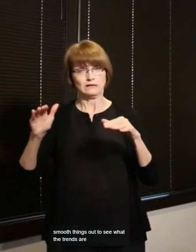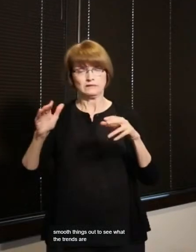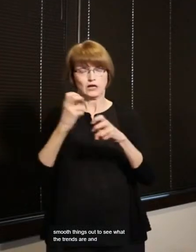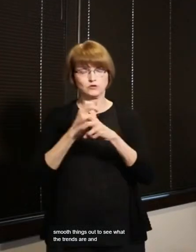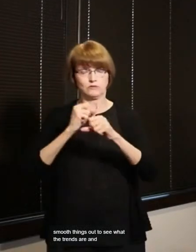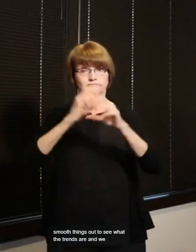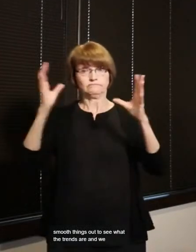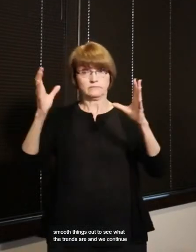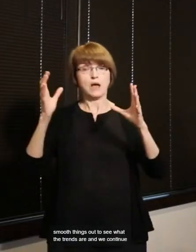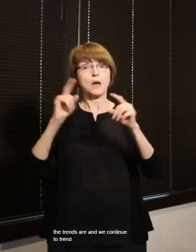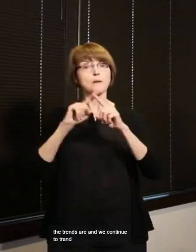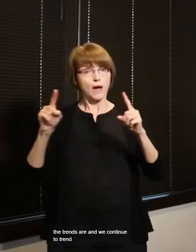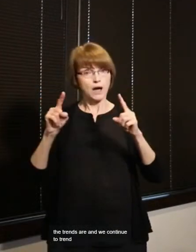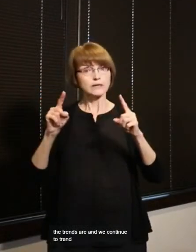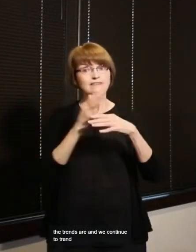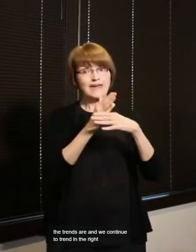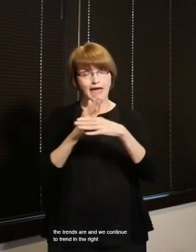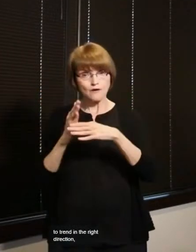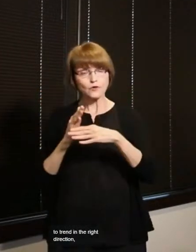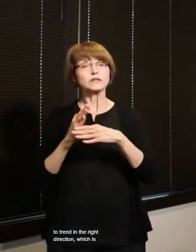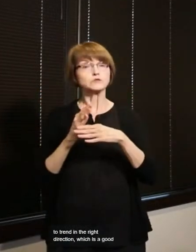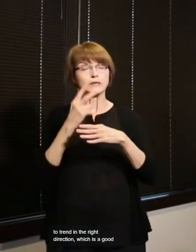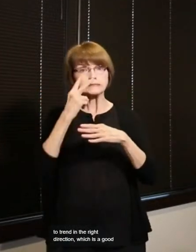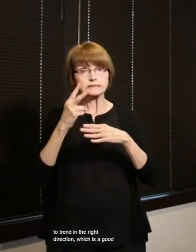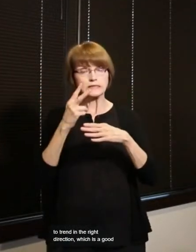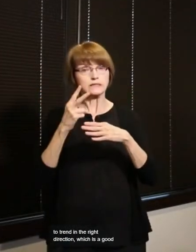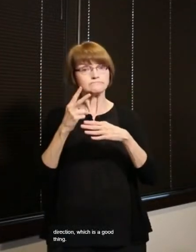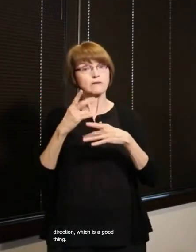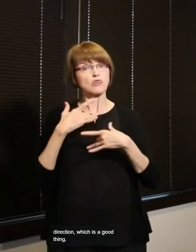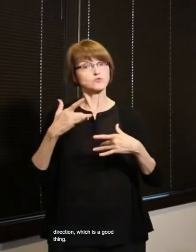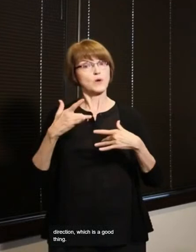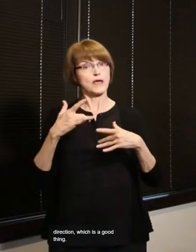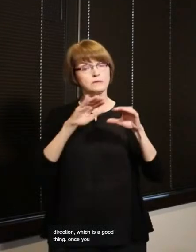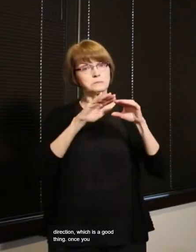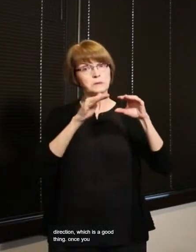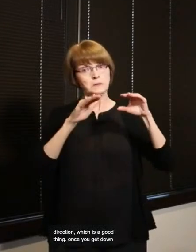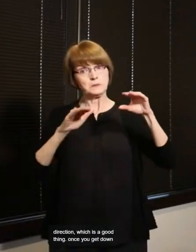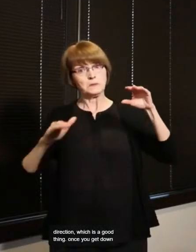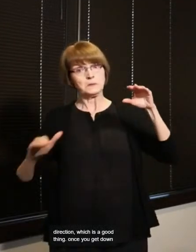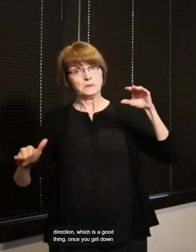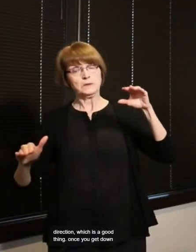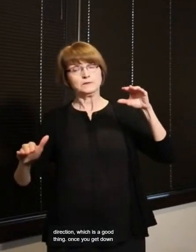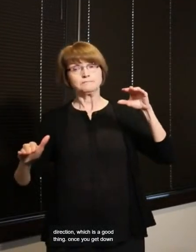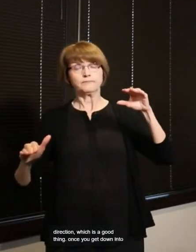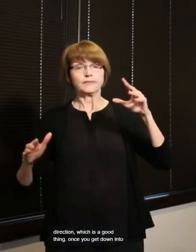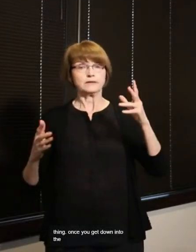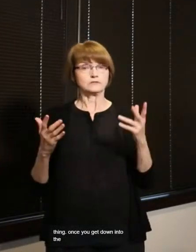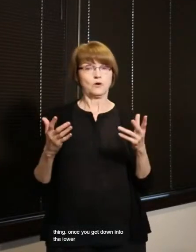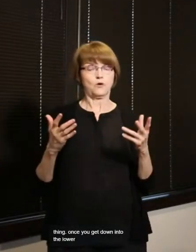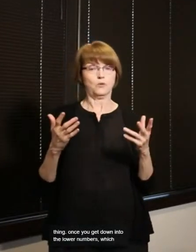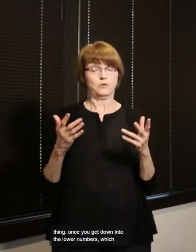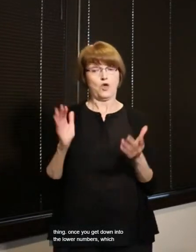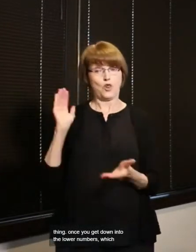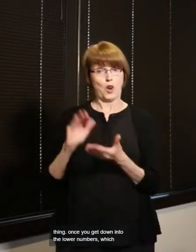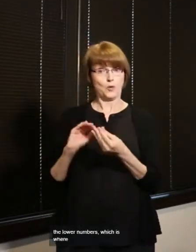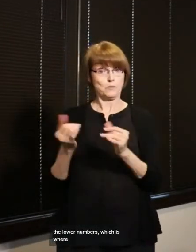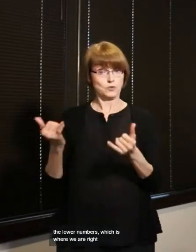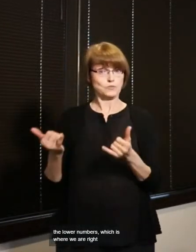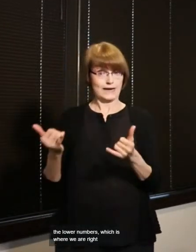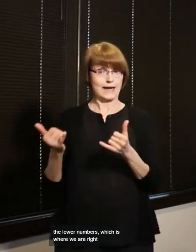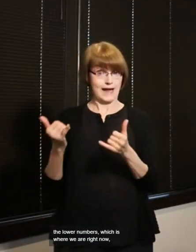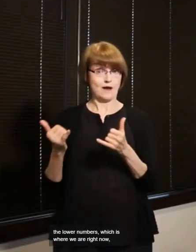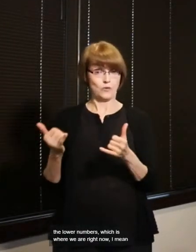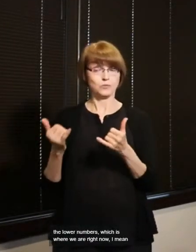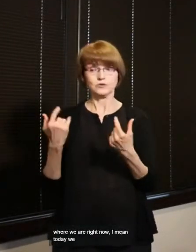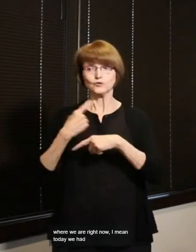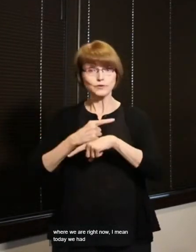And we continue to trend in the right direction, which is a good thing. Once you get down into the lower numbers, which is where we are right now,